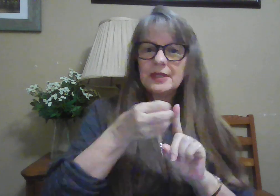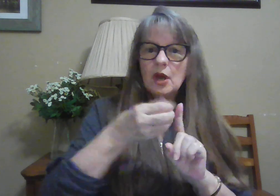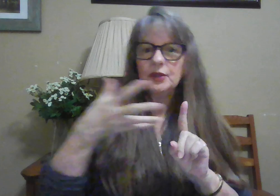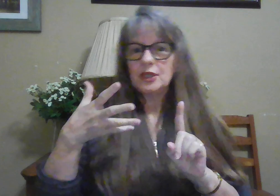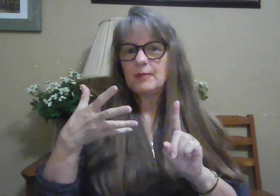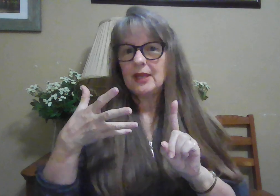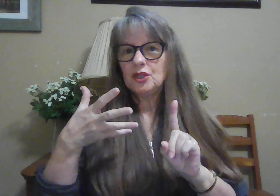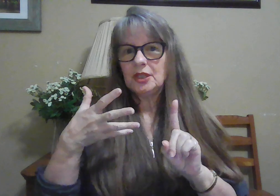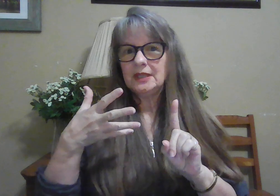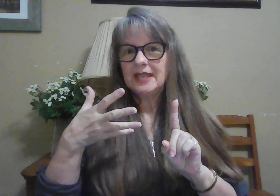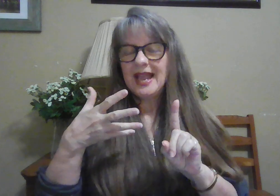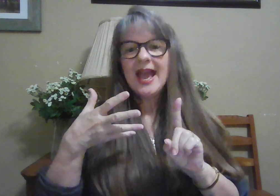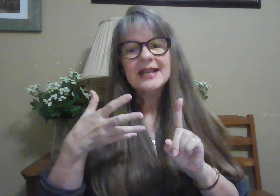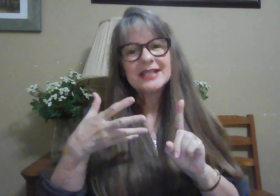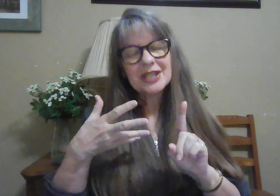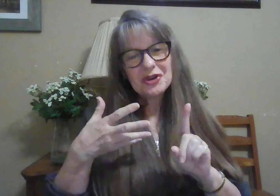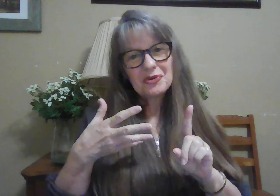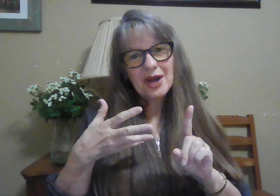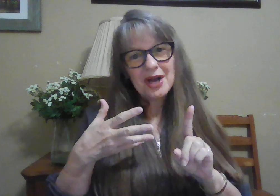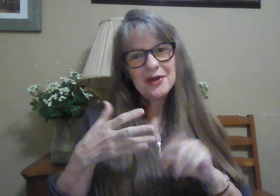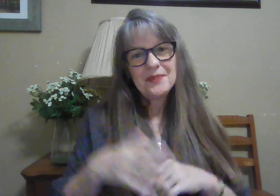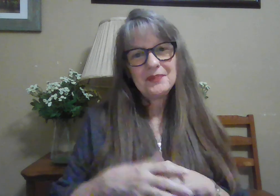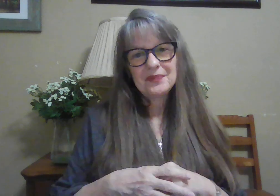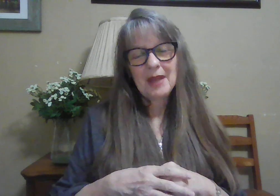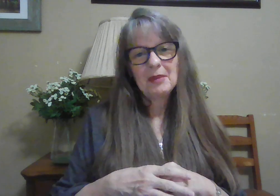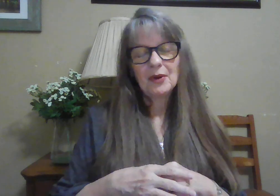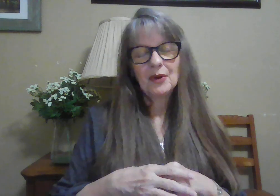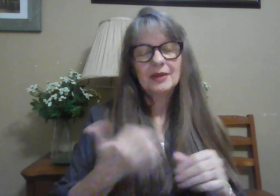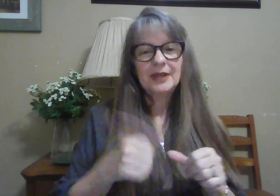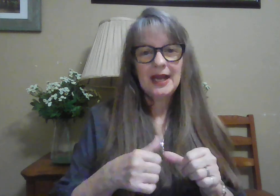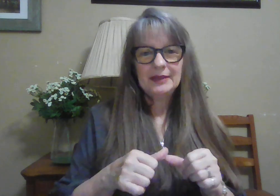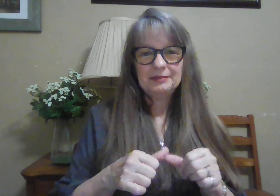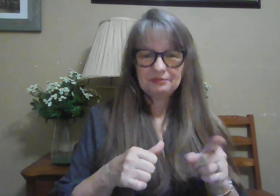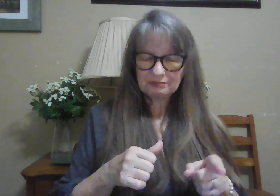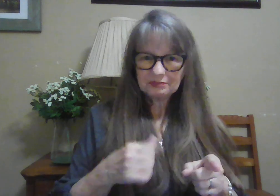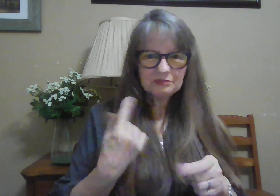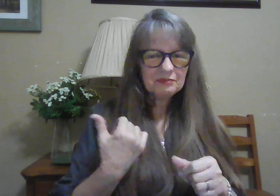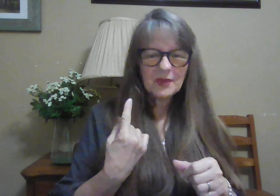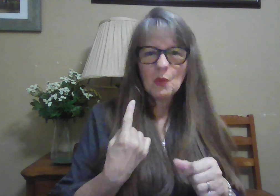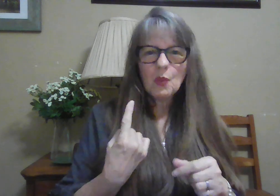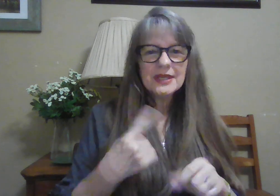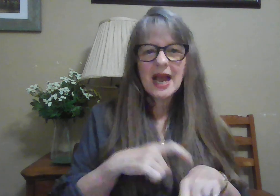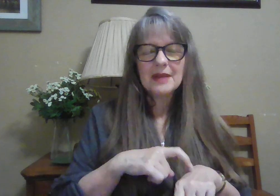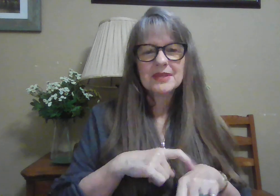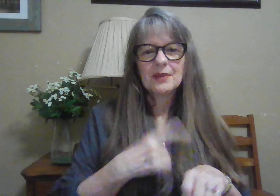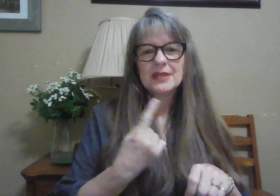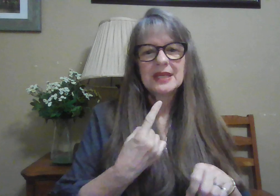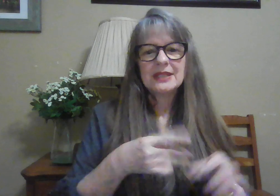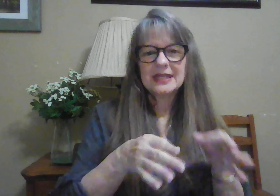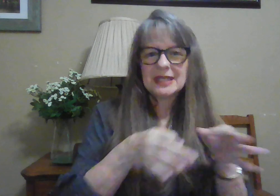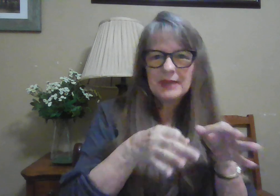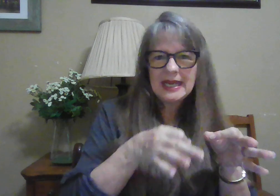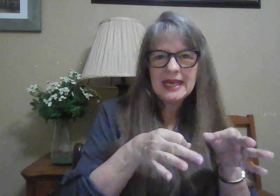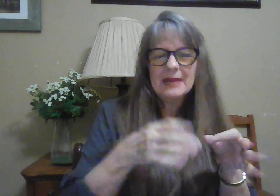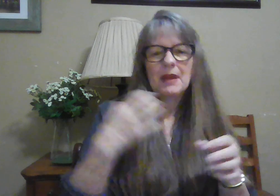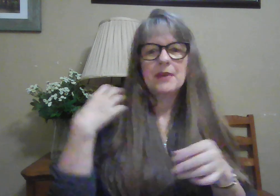called expansion. And so I remember one time someone said explaining, and my boss